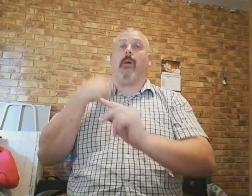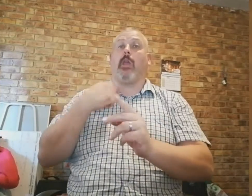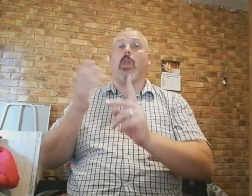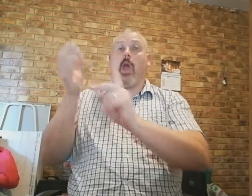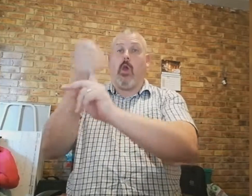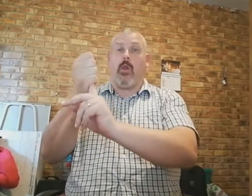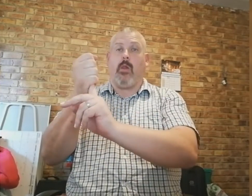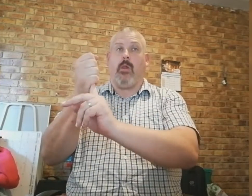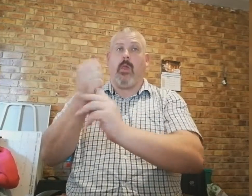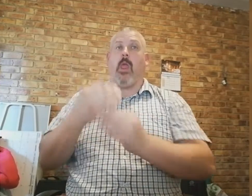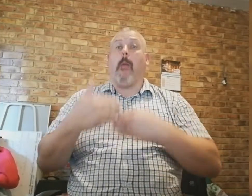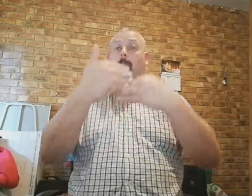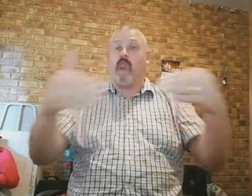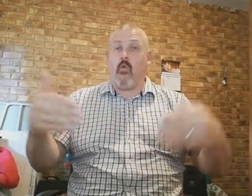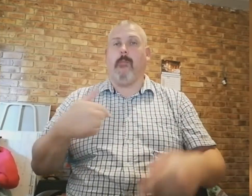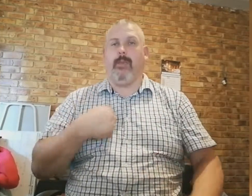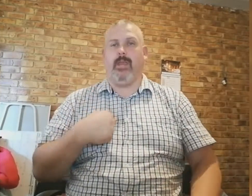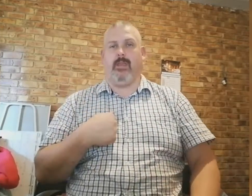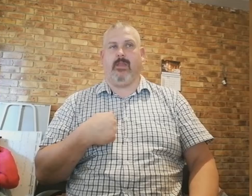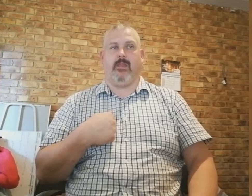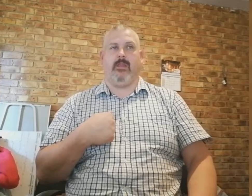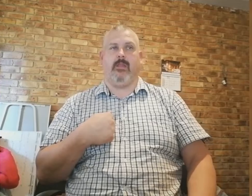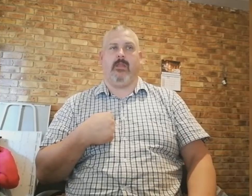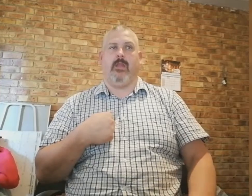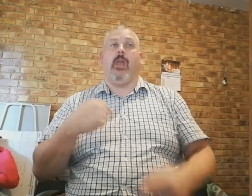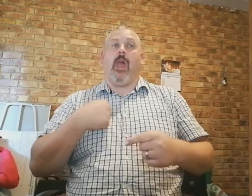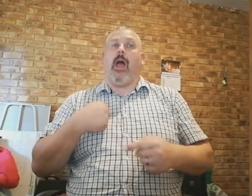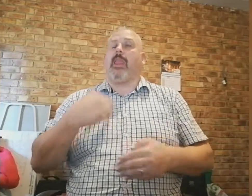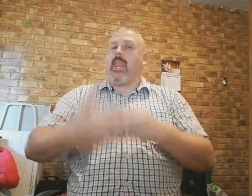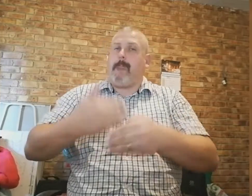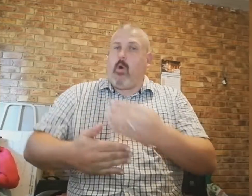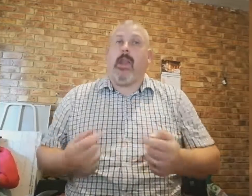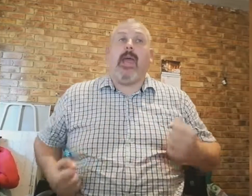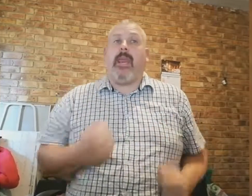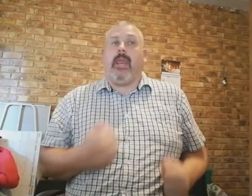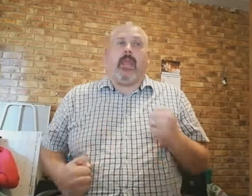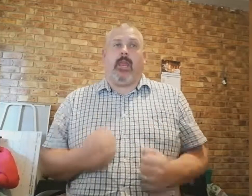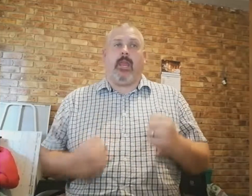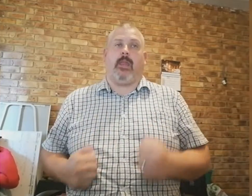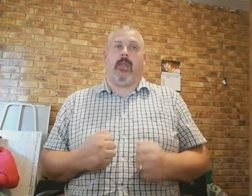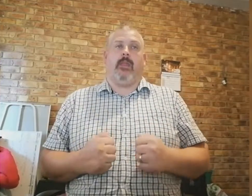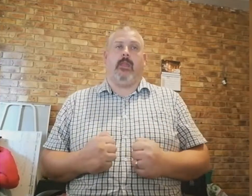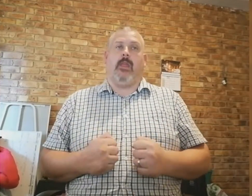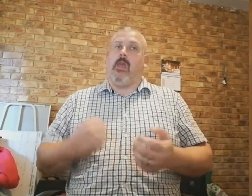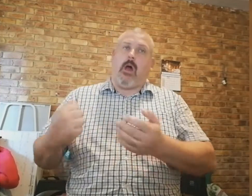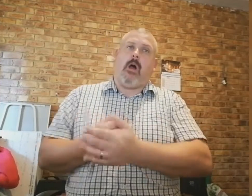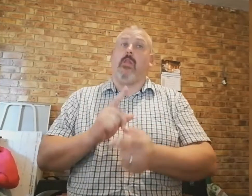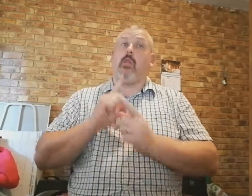my goal before me. I keep on running hard to